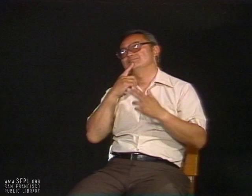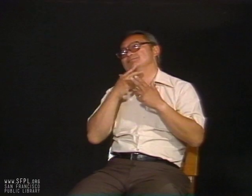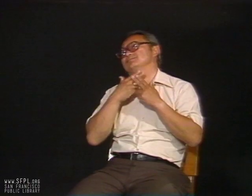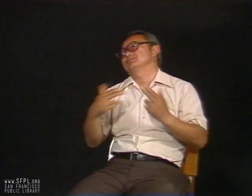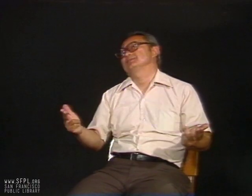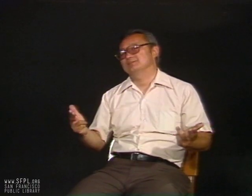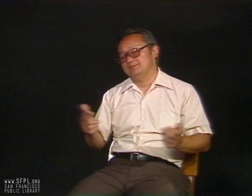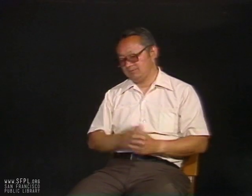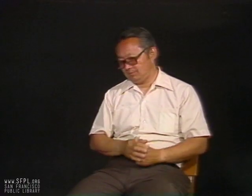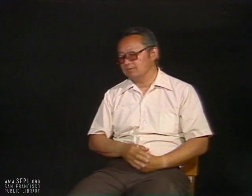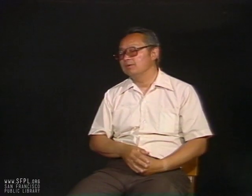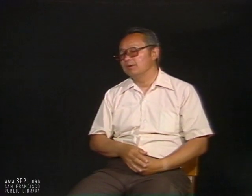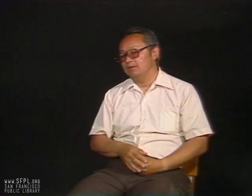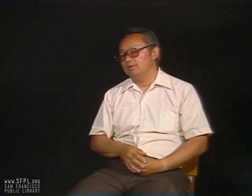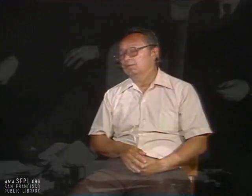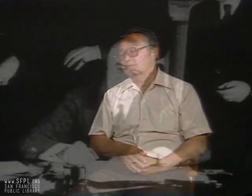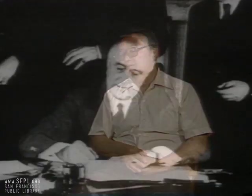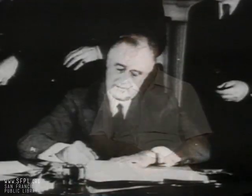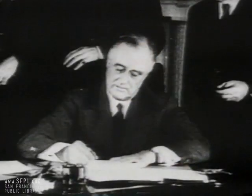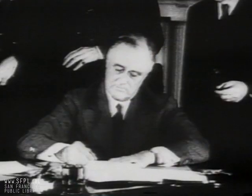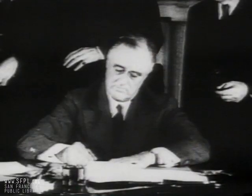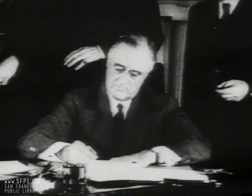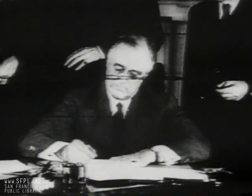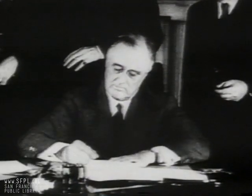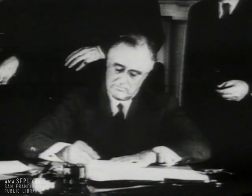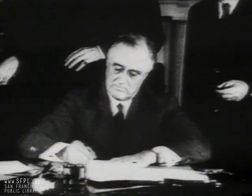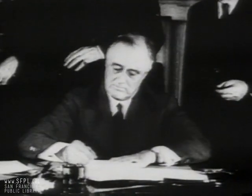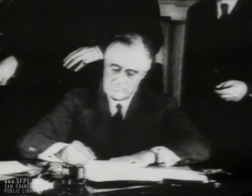the town, and I didn't know why I was going.